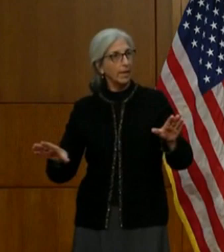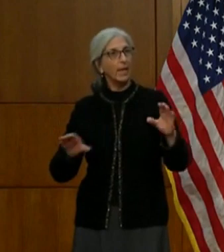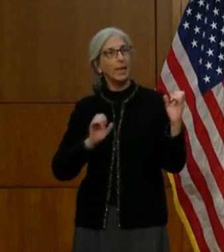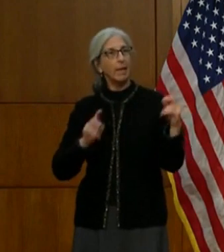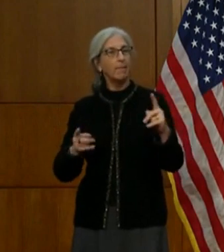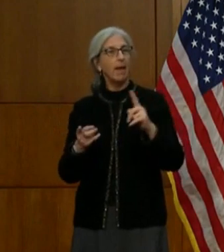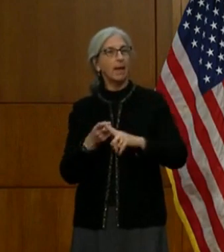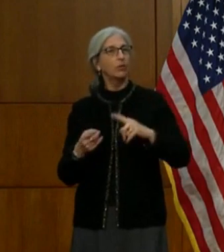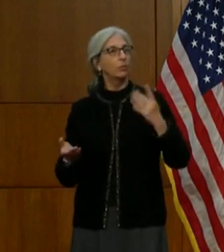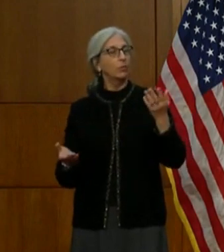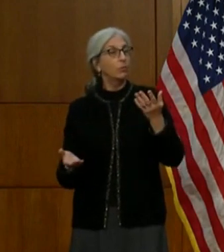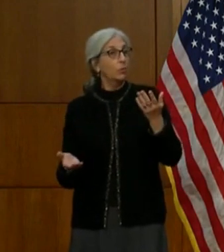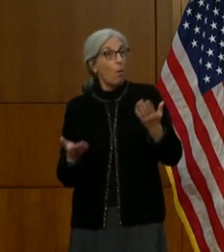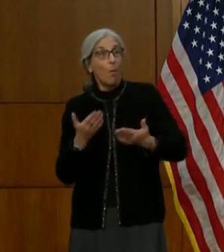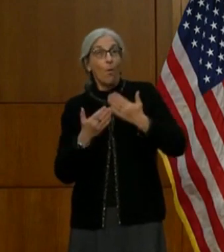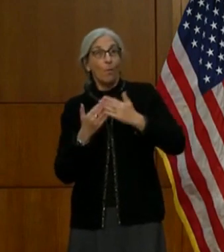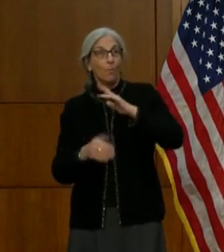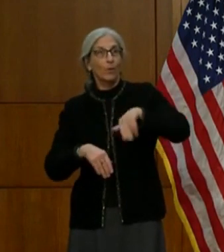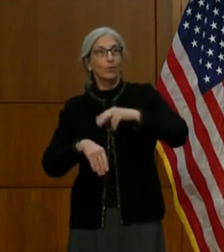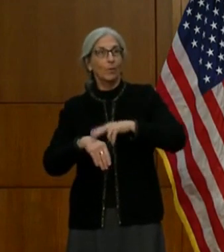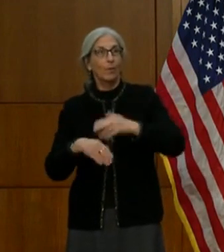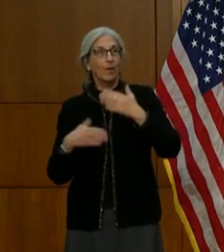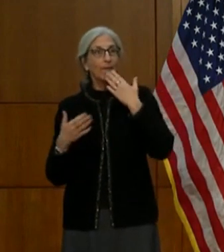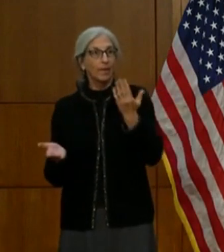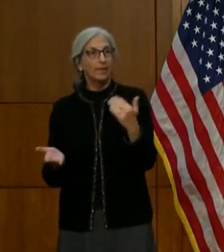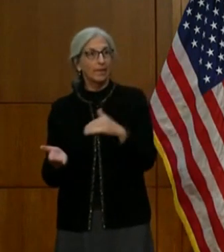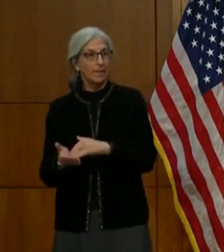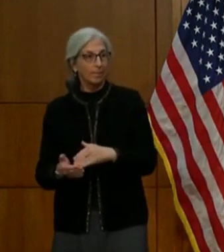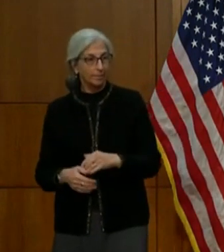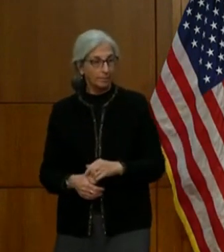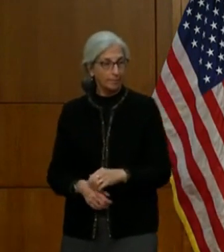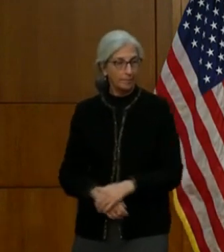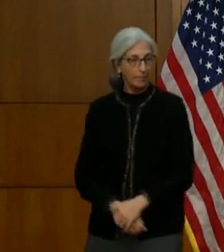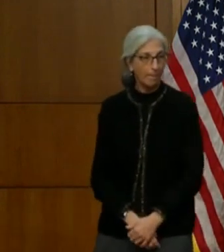So thank you all. Stay safe and healthy, and we'll look forward to being with you soon. Thank you.